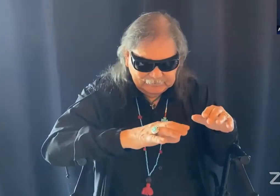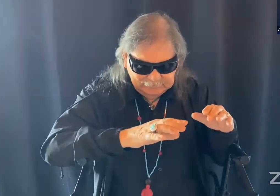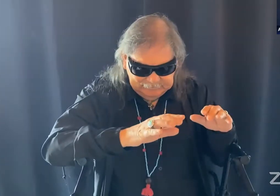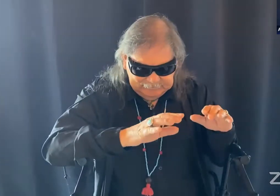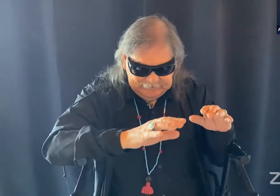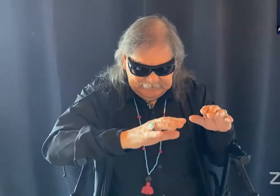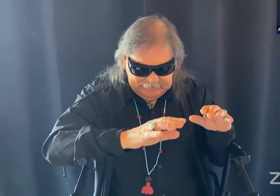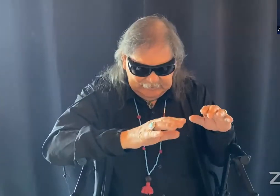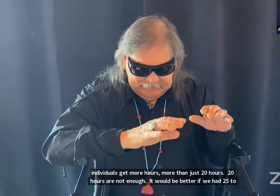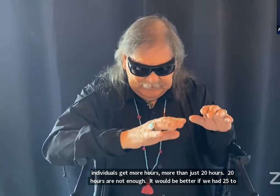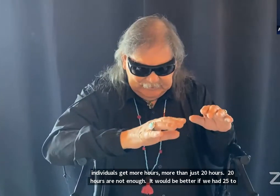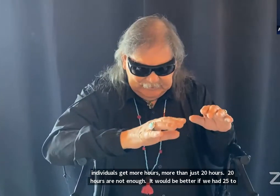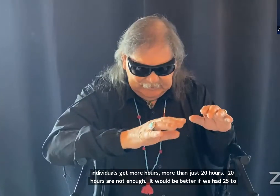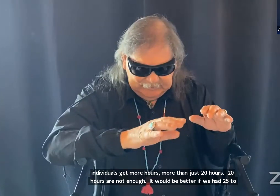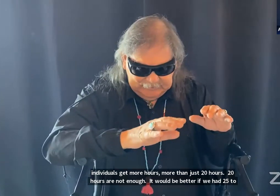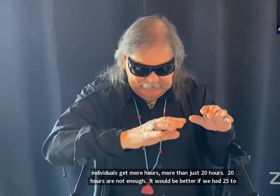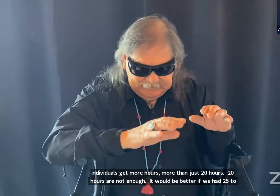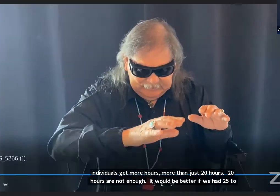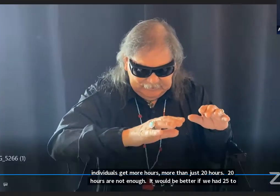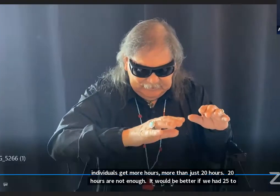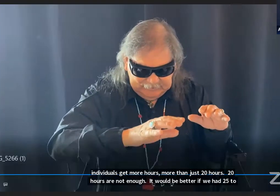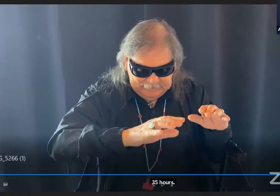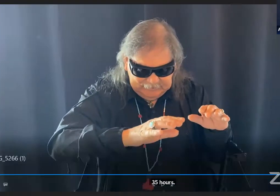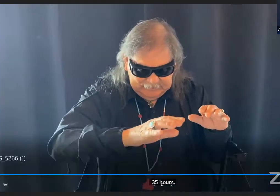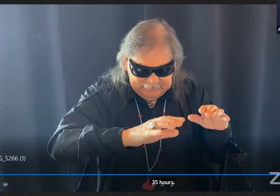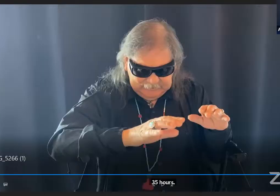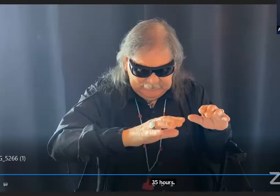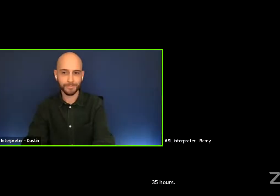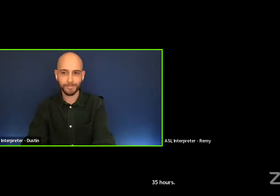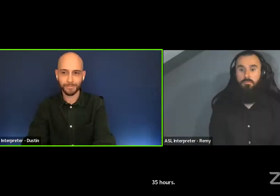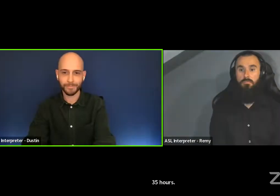Thank you so much from the deafblind community.